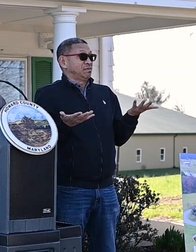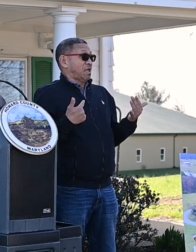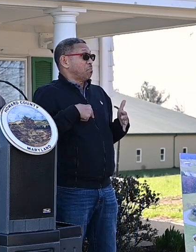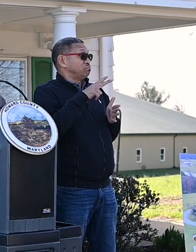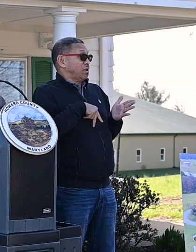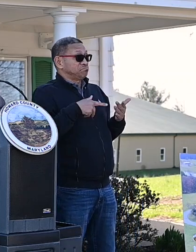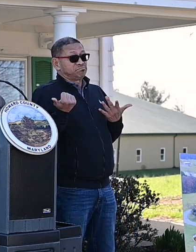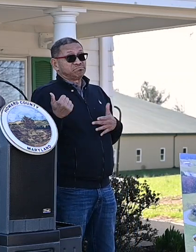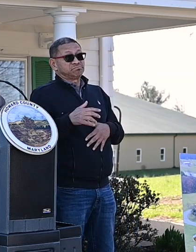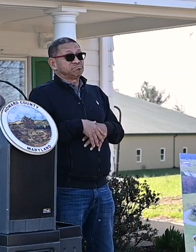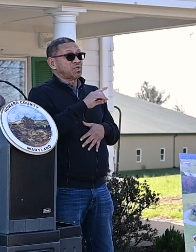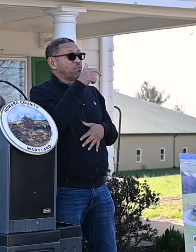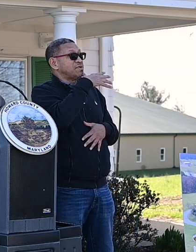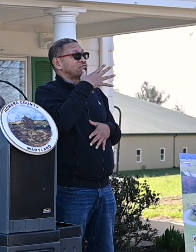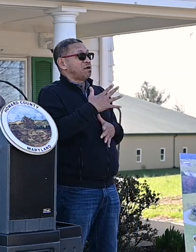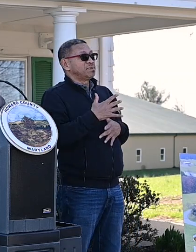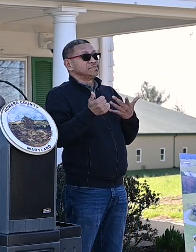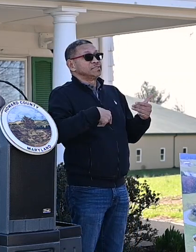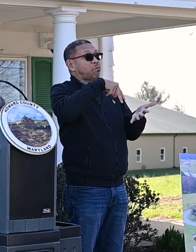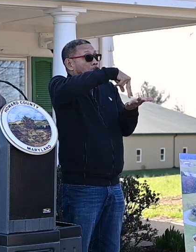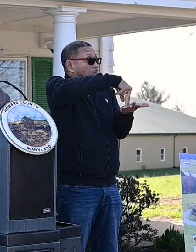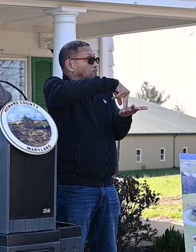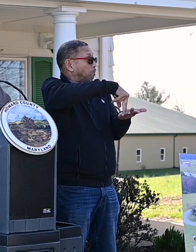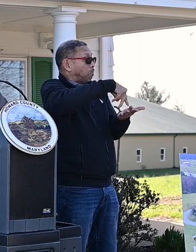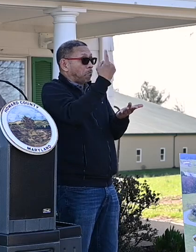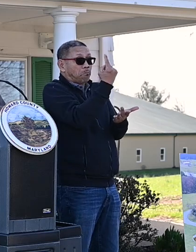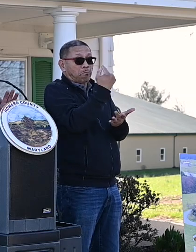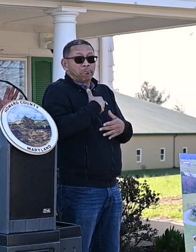but I am one of the only farmers that stood up here today.